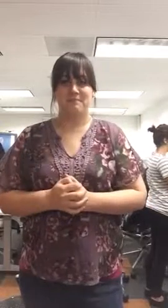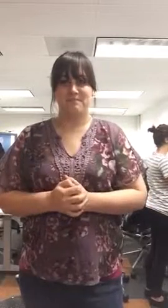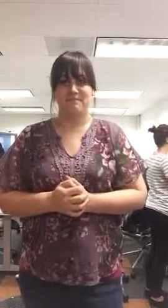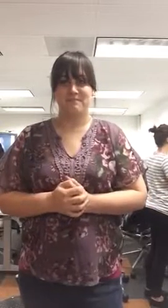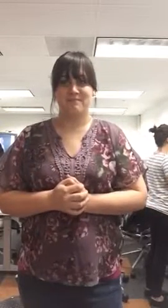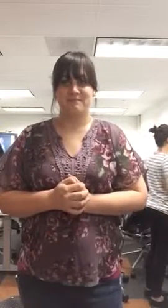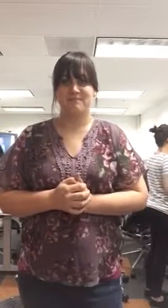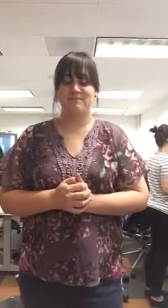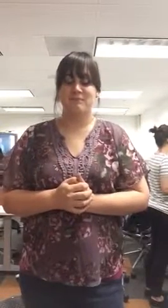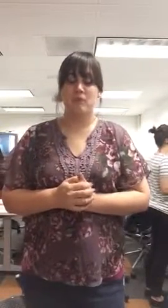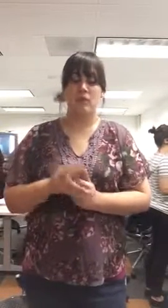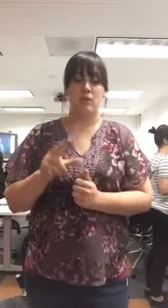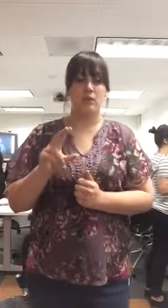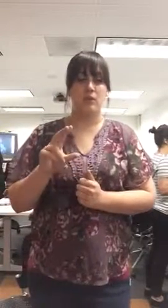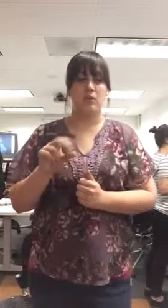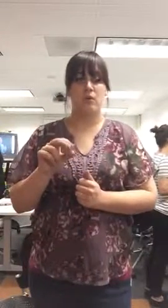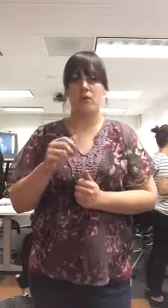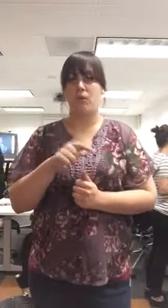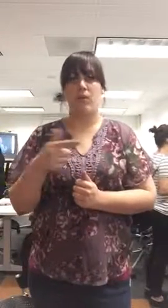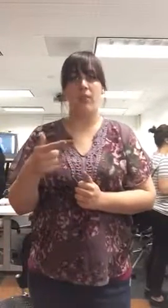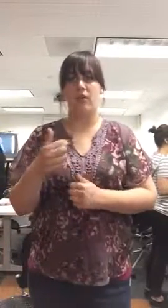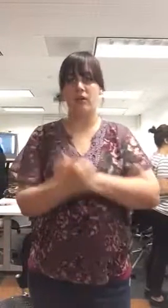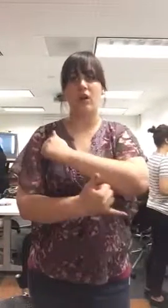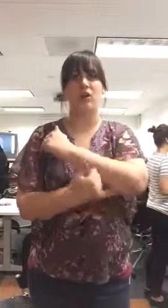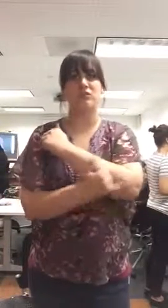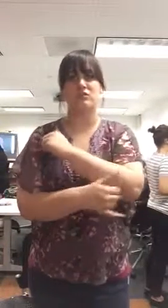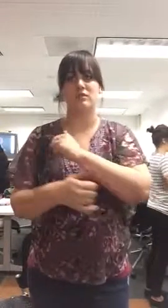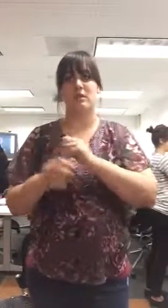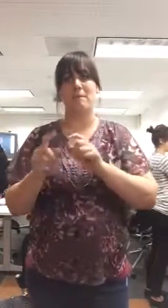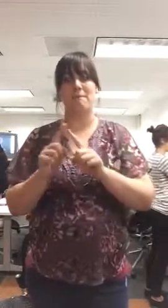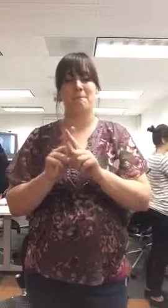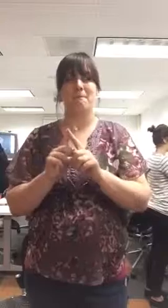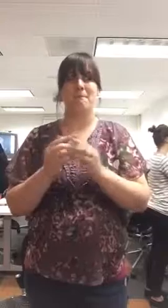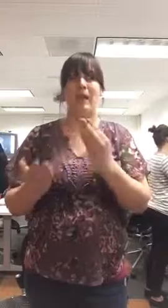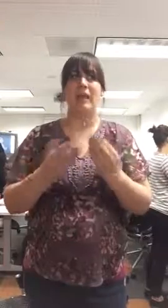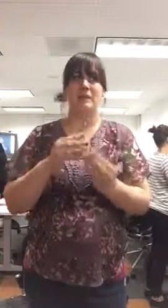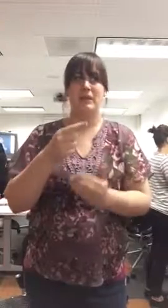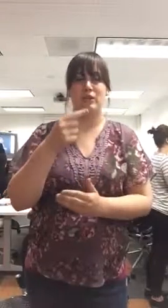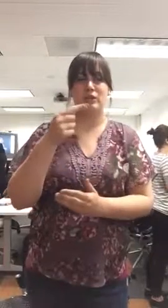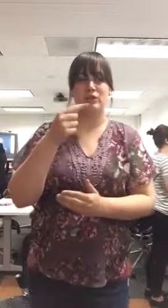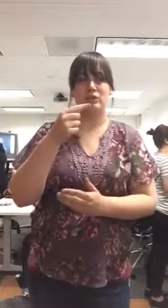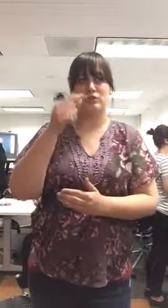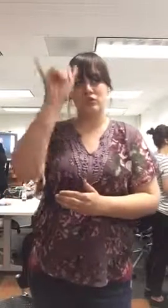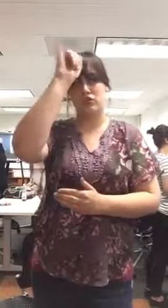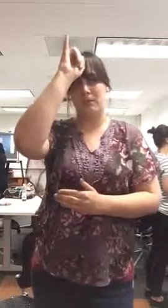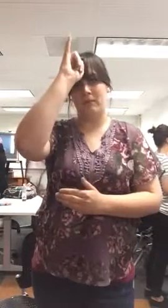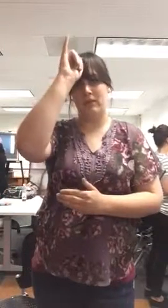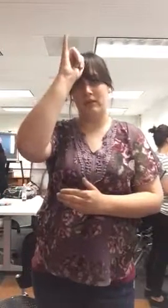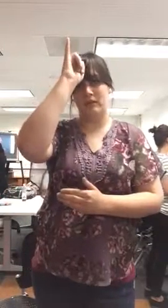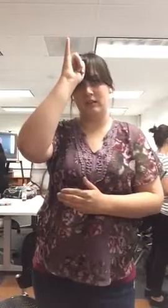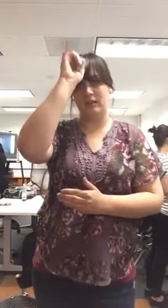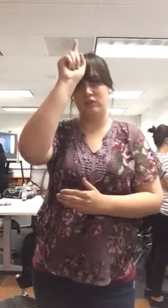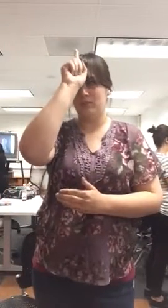No, like I said, no other country, with the possible exception of Germany. Mainly because of the depth